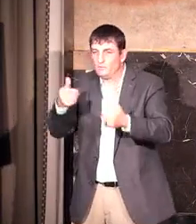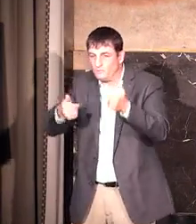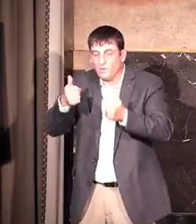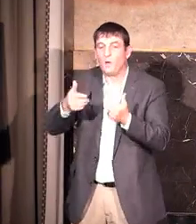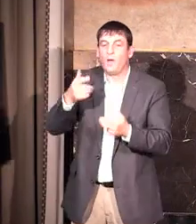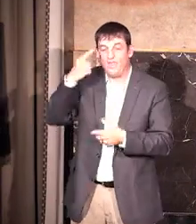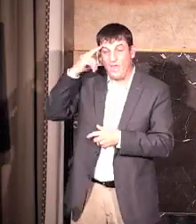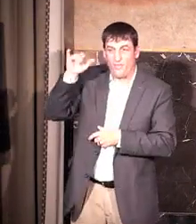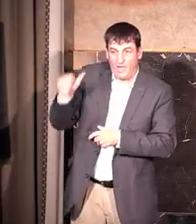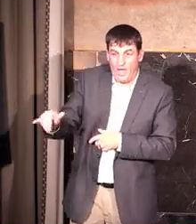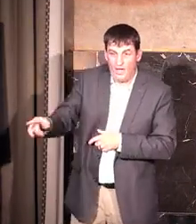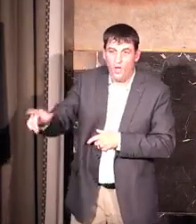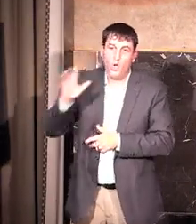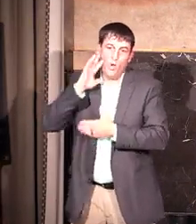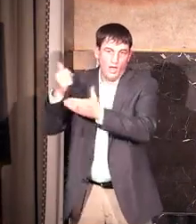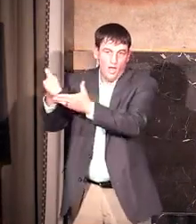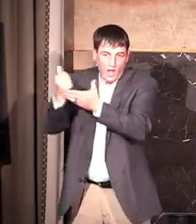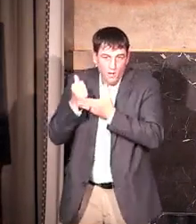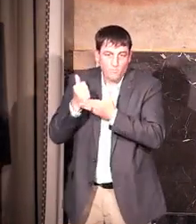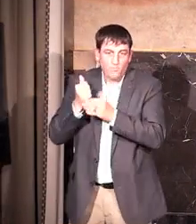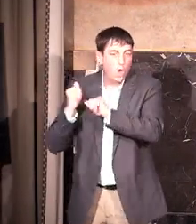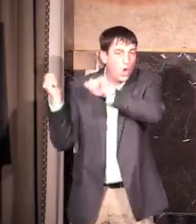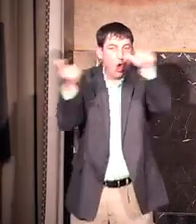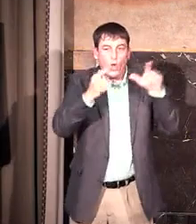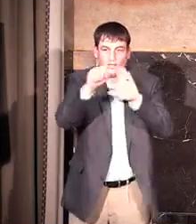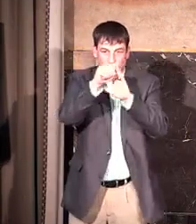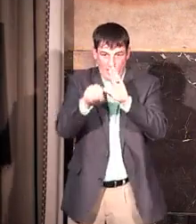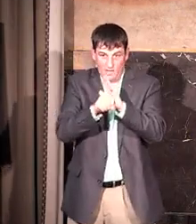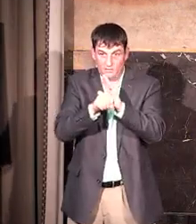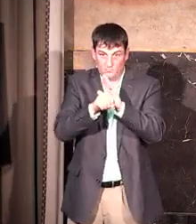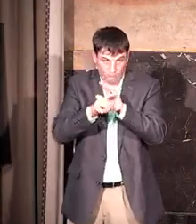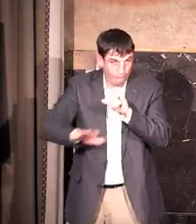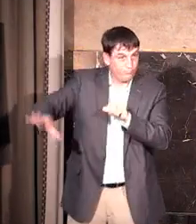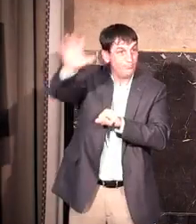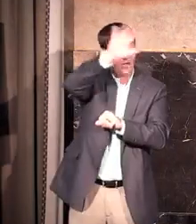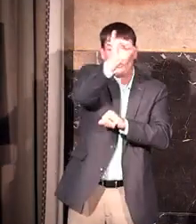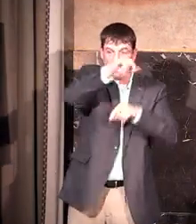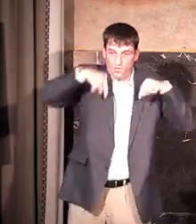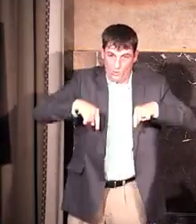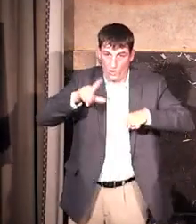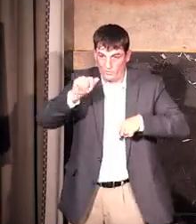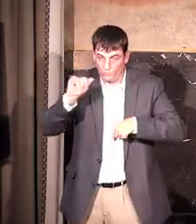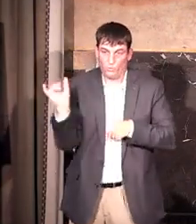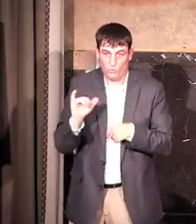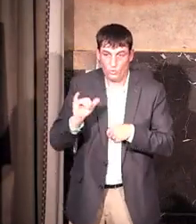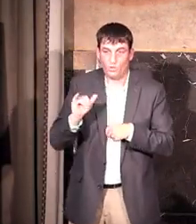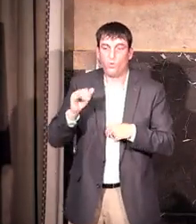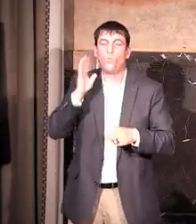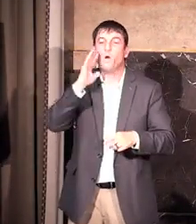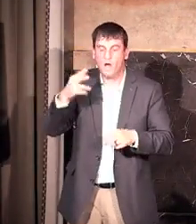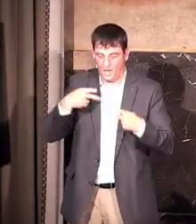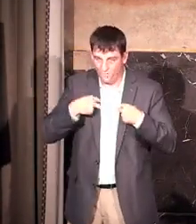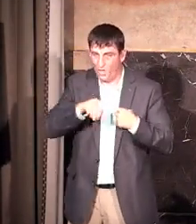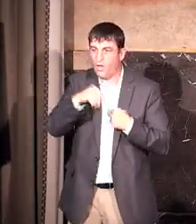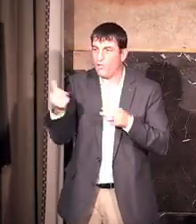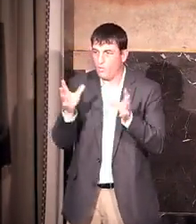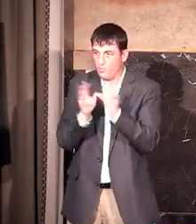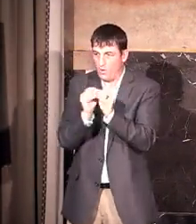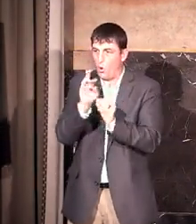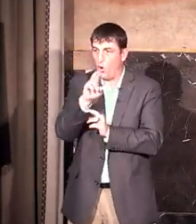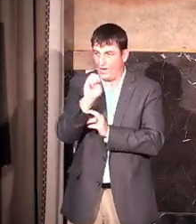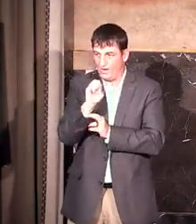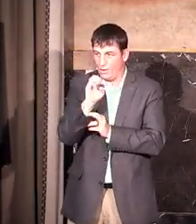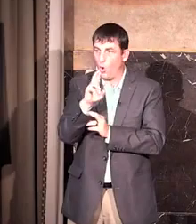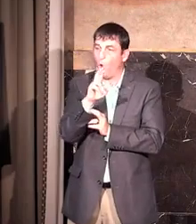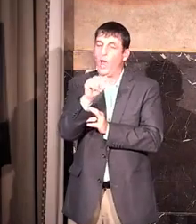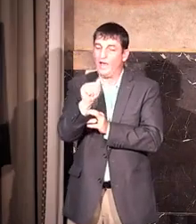very, very helpful for all the states, including Louisiana. And of course, we're going to have an REC meeting on Monday of next week, and I think